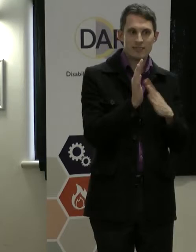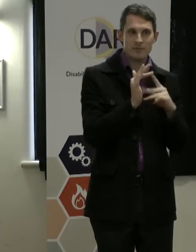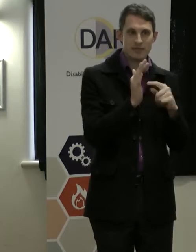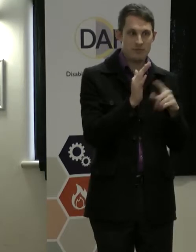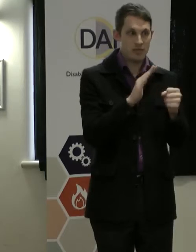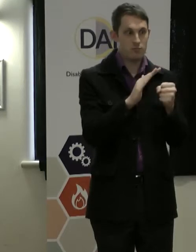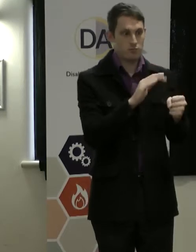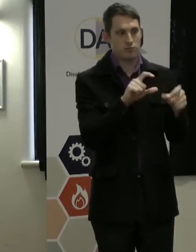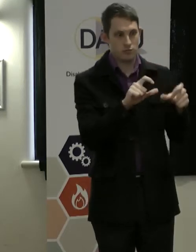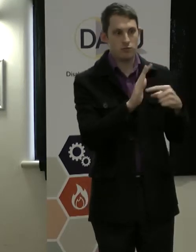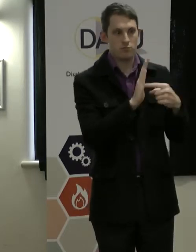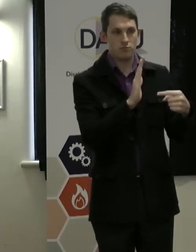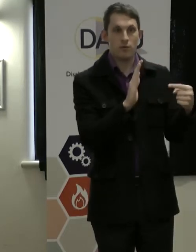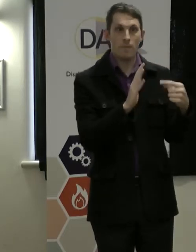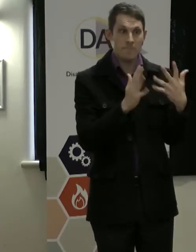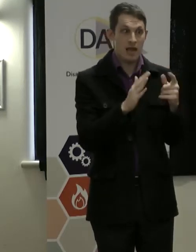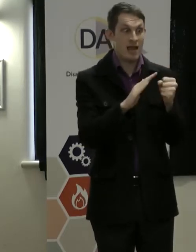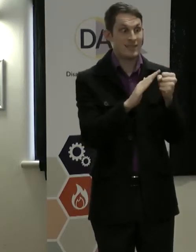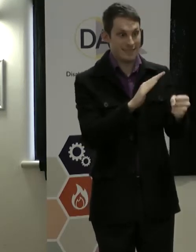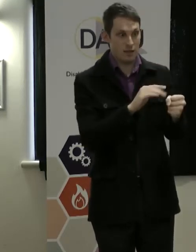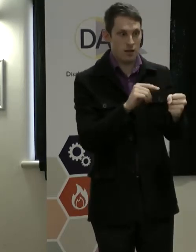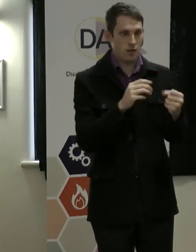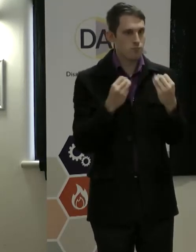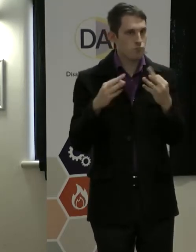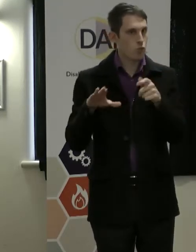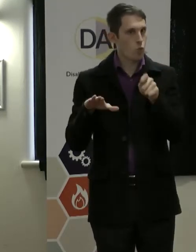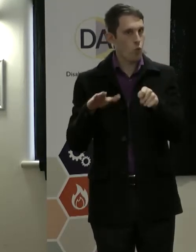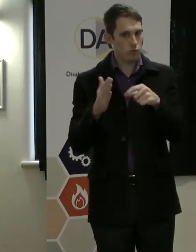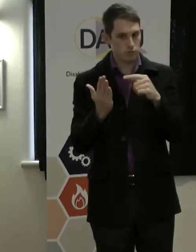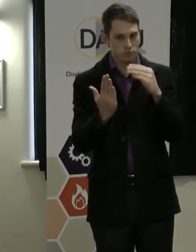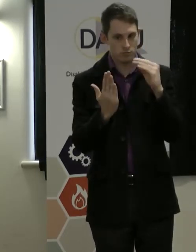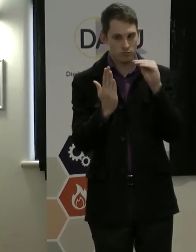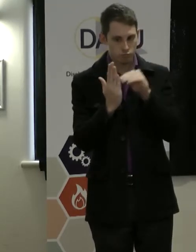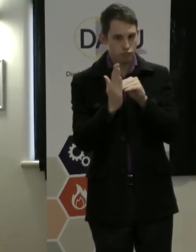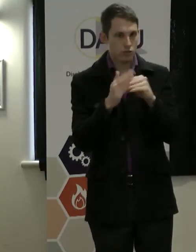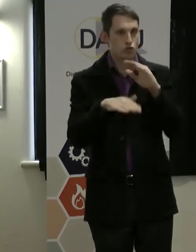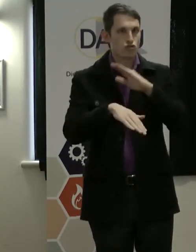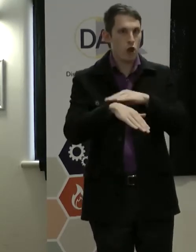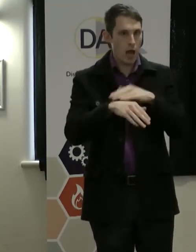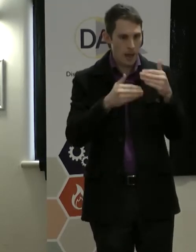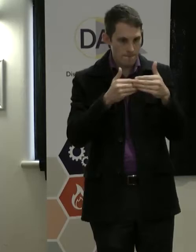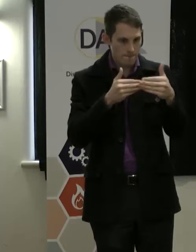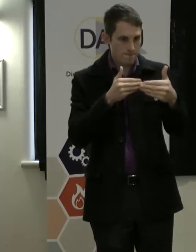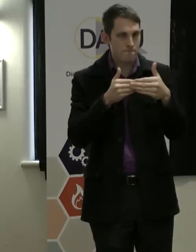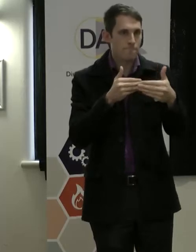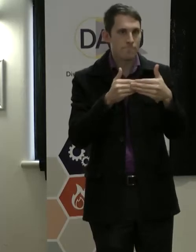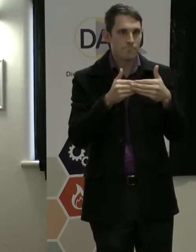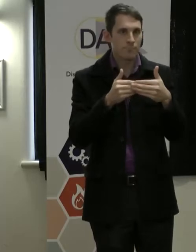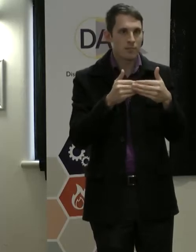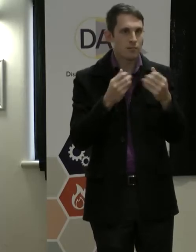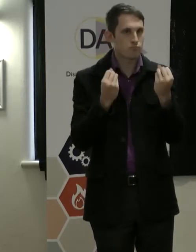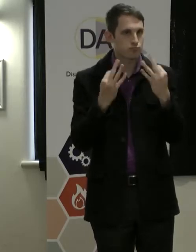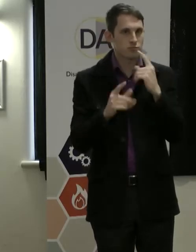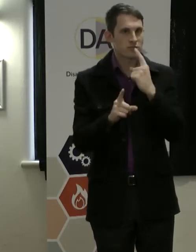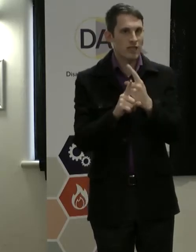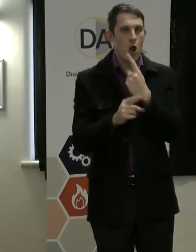That means there's no sentence attached to the process. It's when we've deemed your risk of harm to